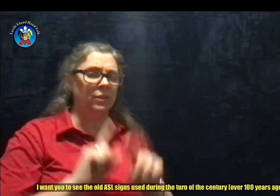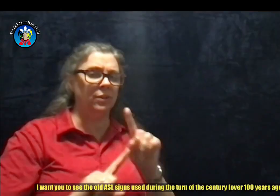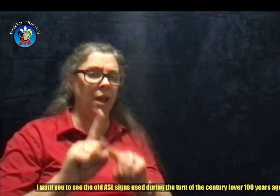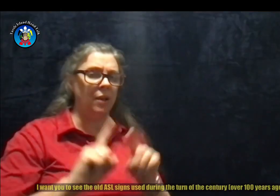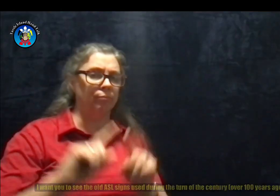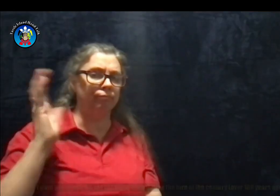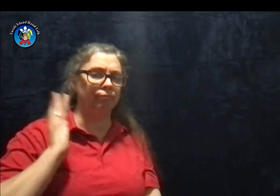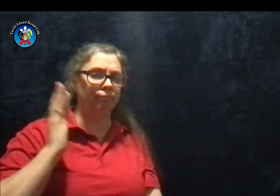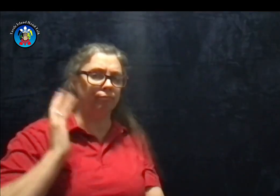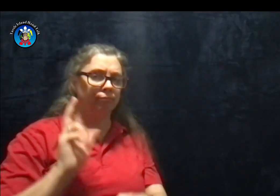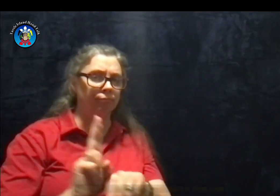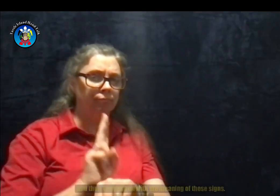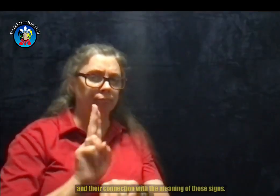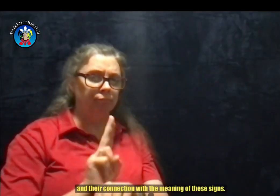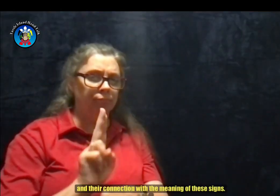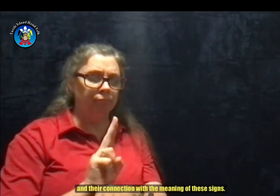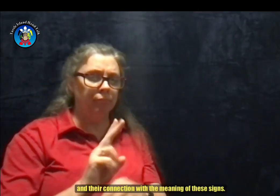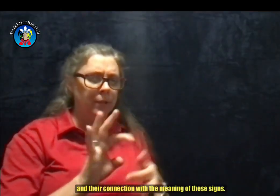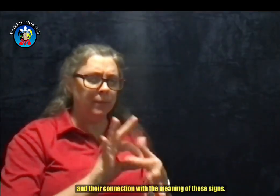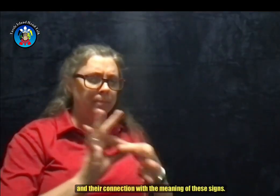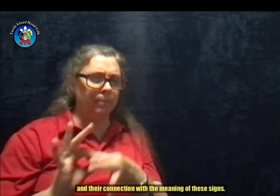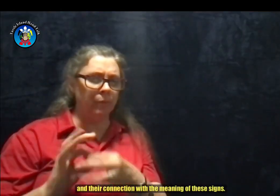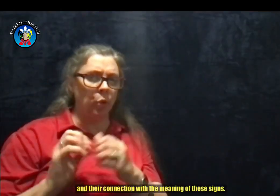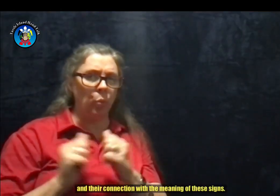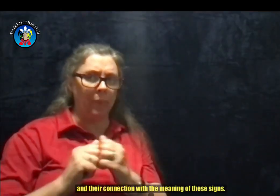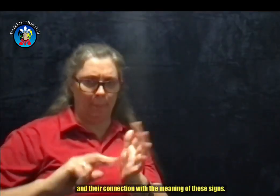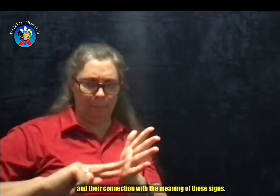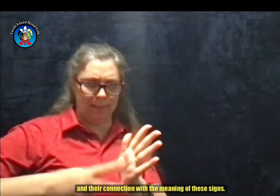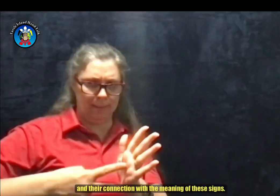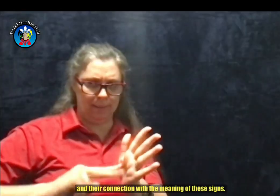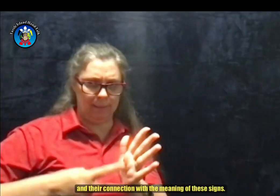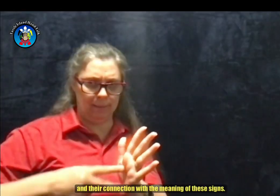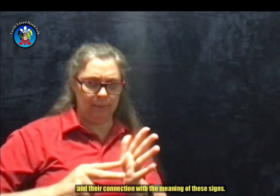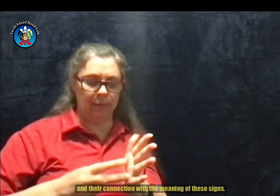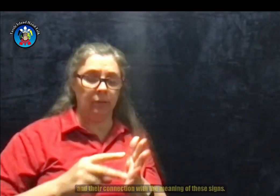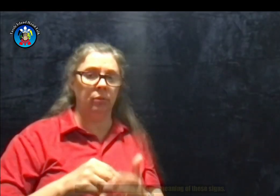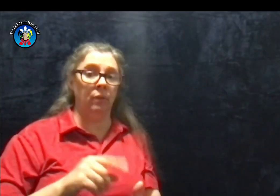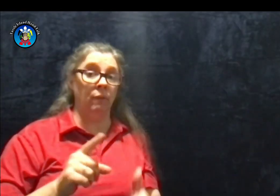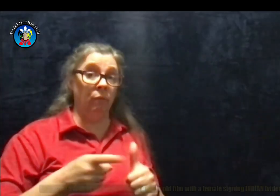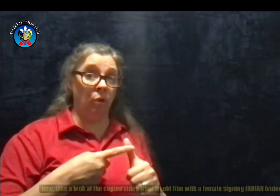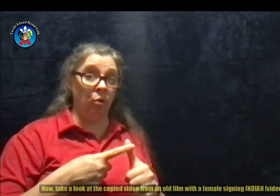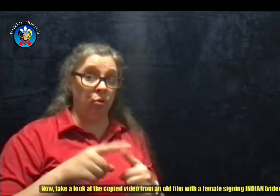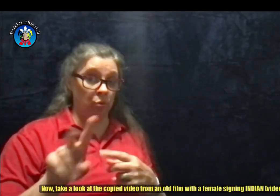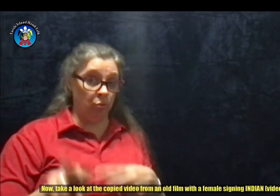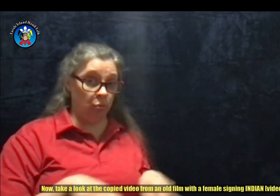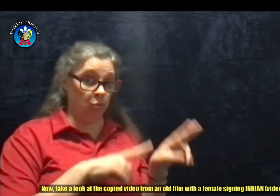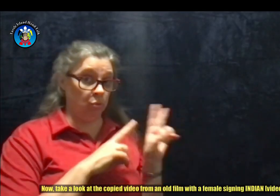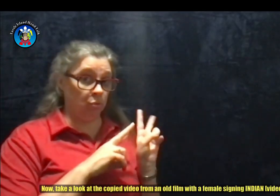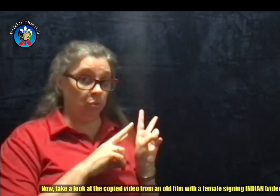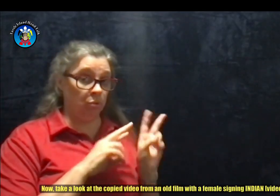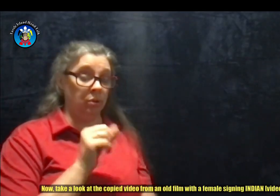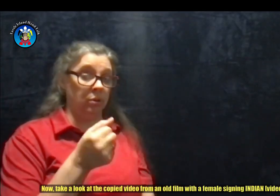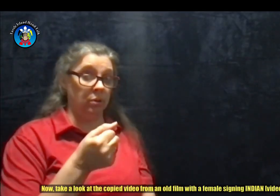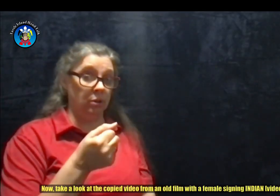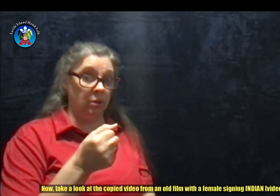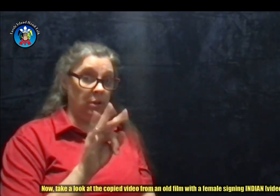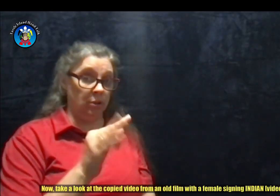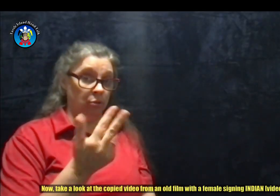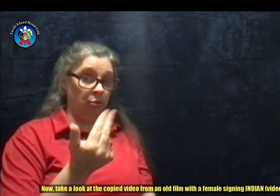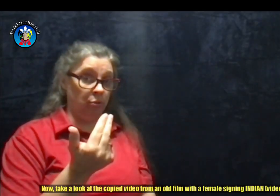signs used during the turn of the century and their connection with the meaning of these signs. Now, take a look at the